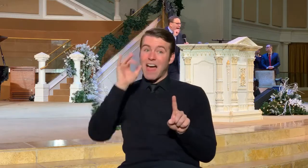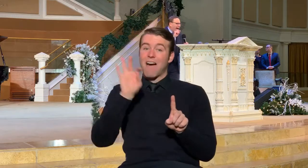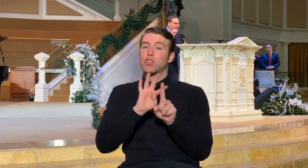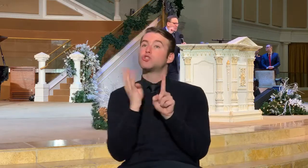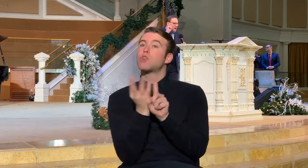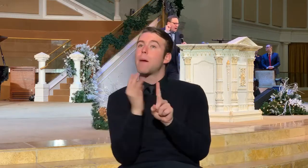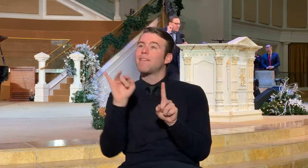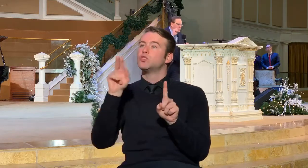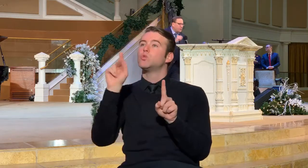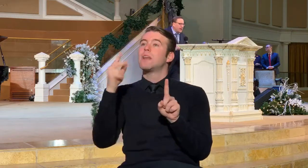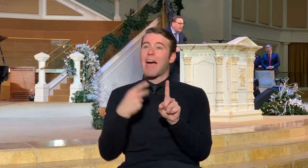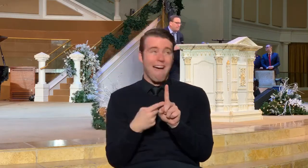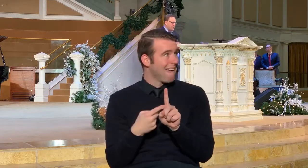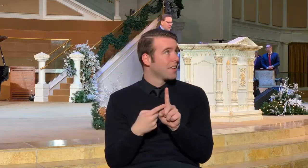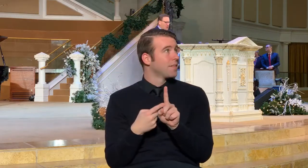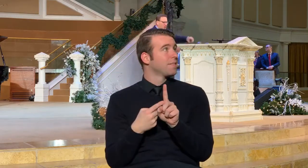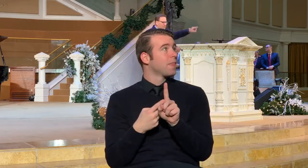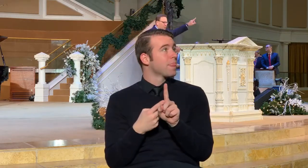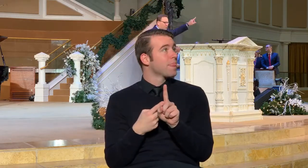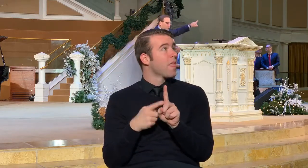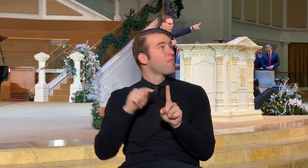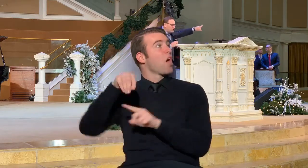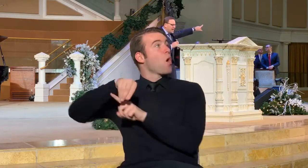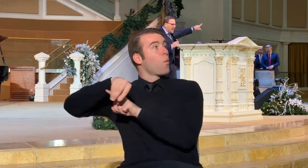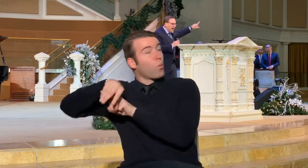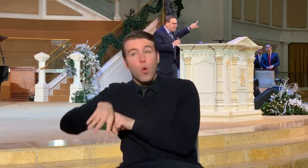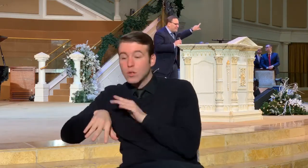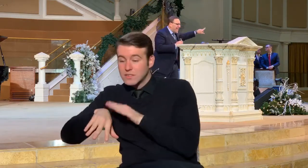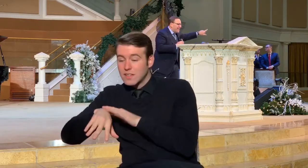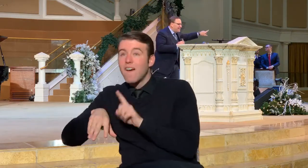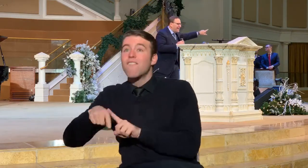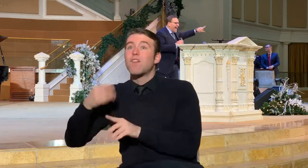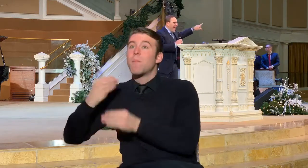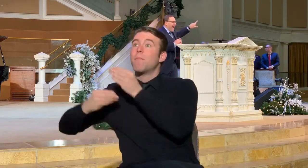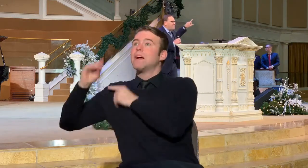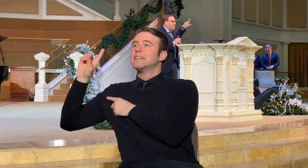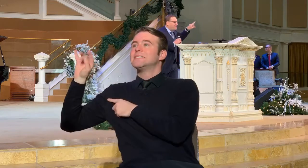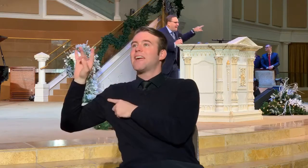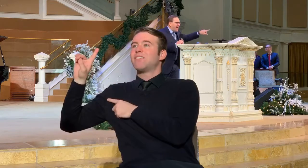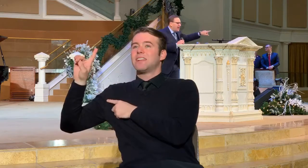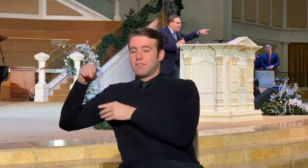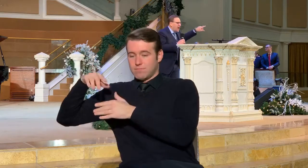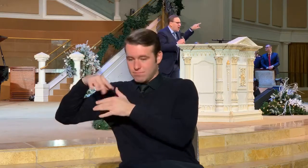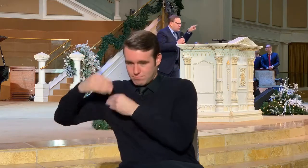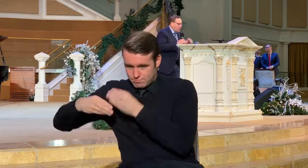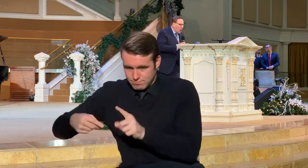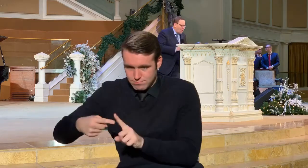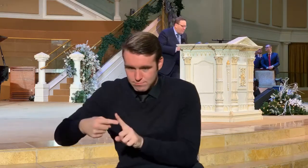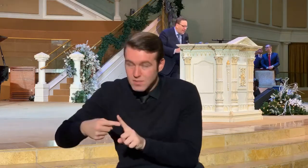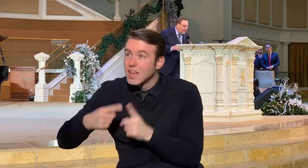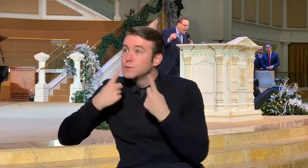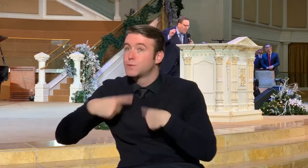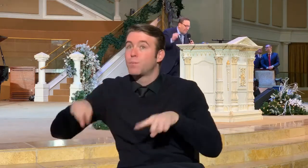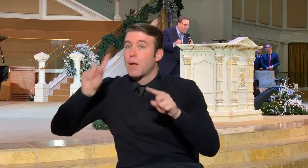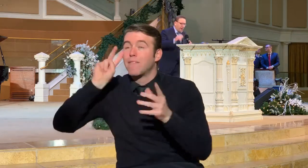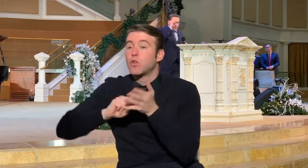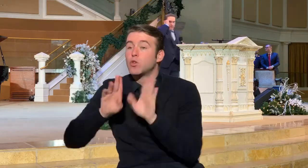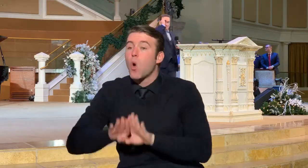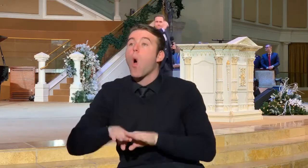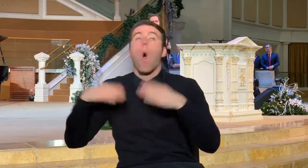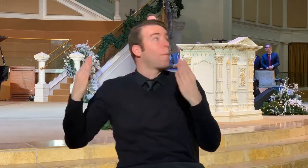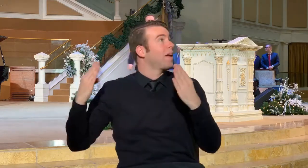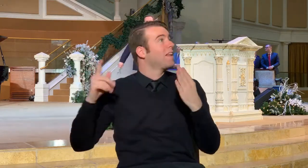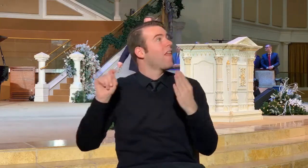the tribe of Judah, the Root of David, hath prevailed to open the